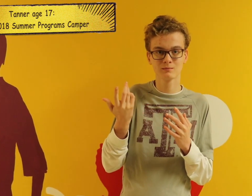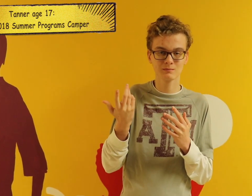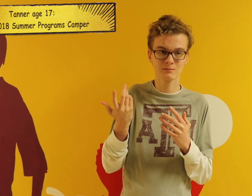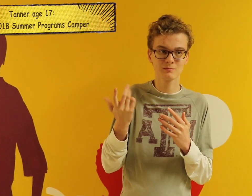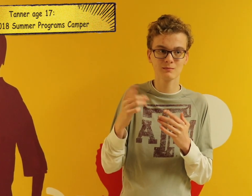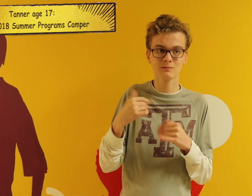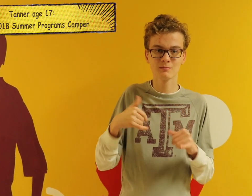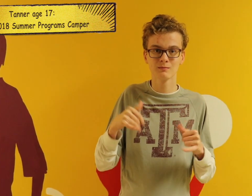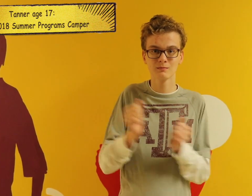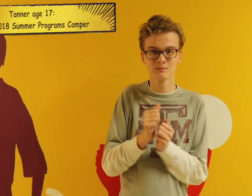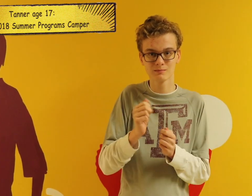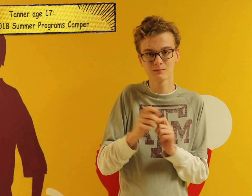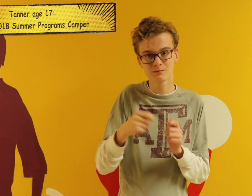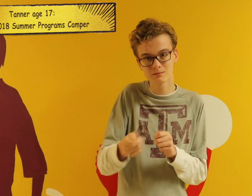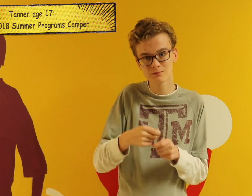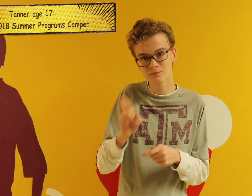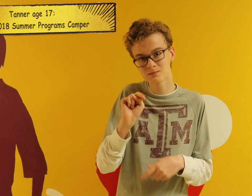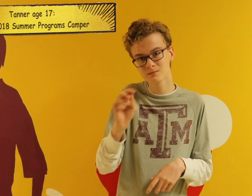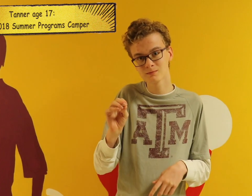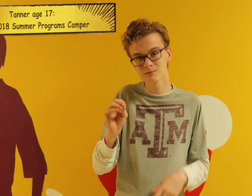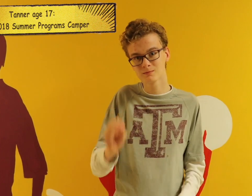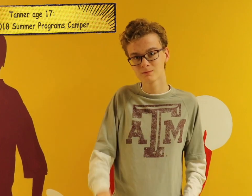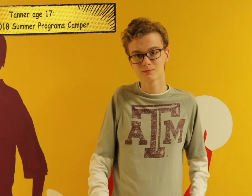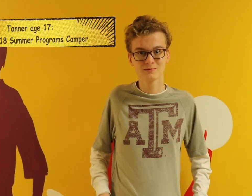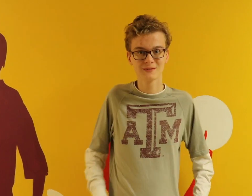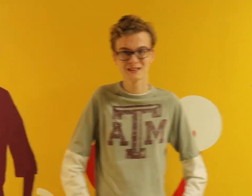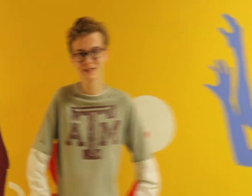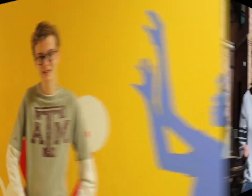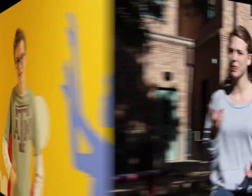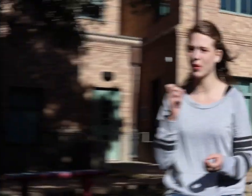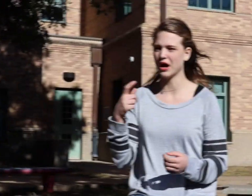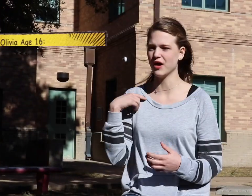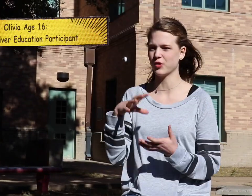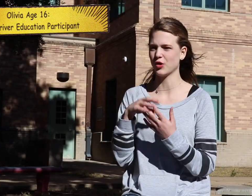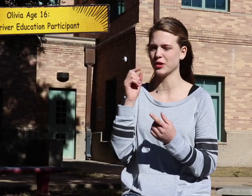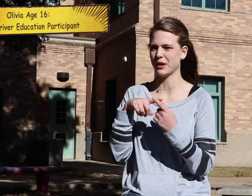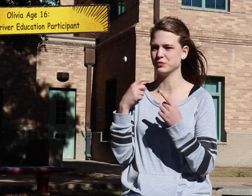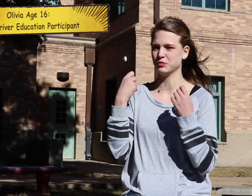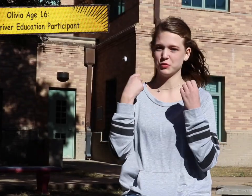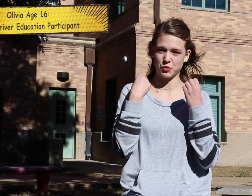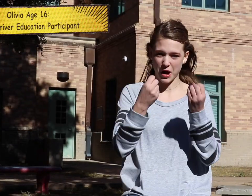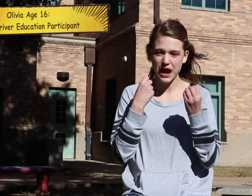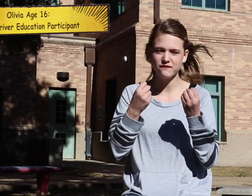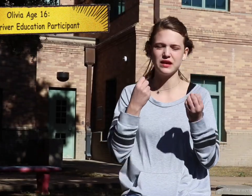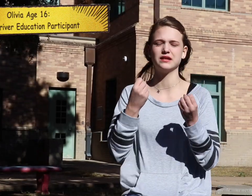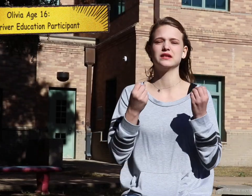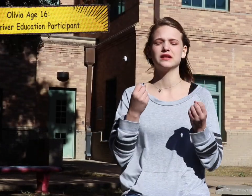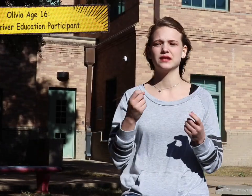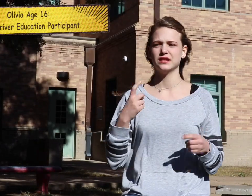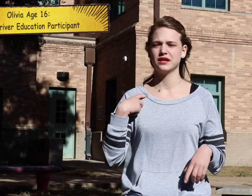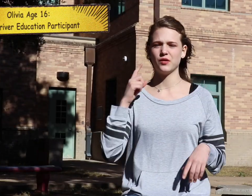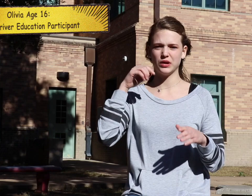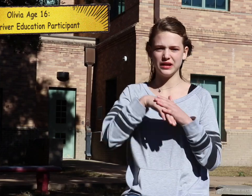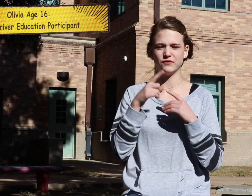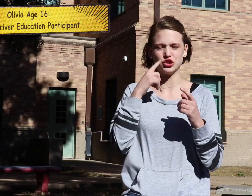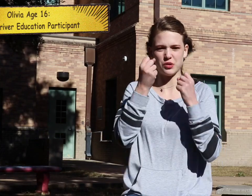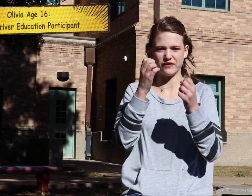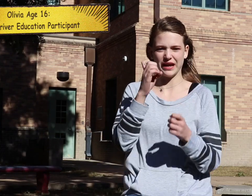Although, I like playing Uno. Well, I learned about driving. I went in but drove